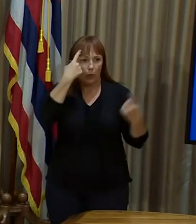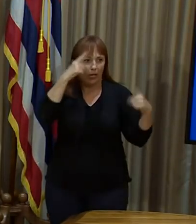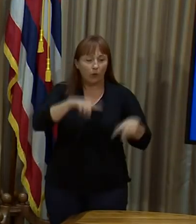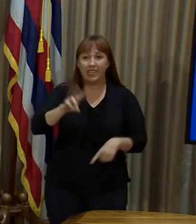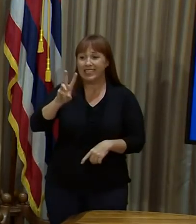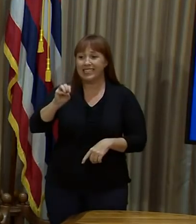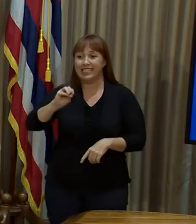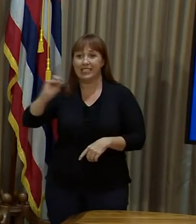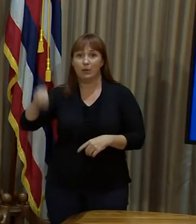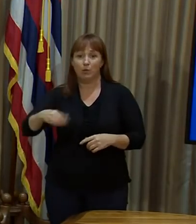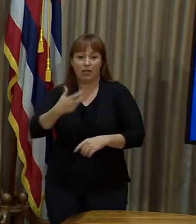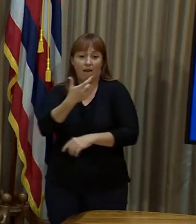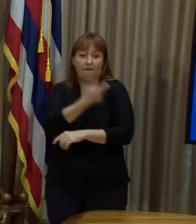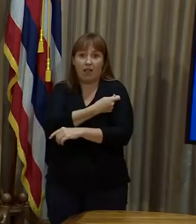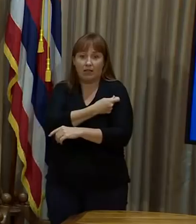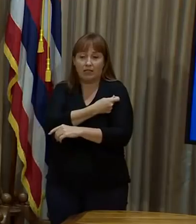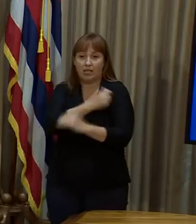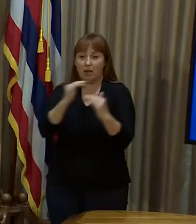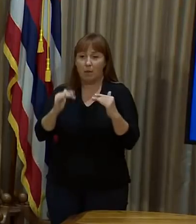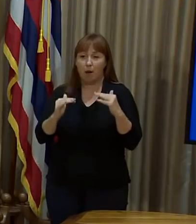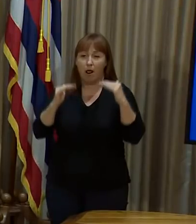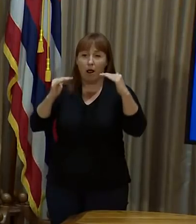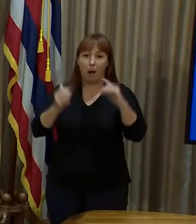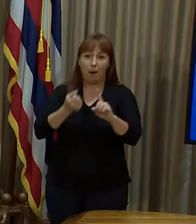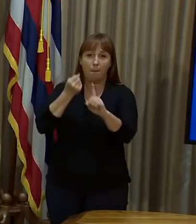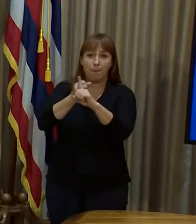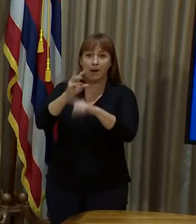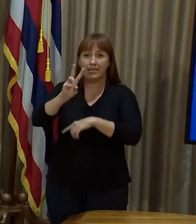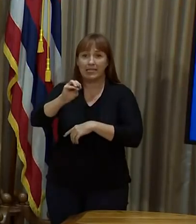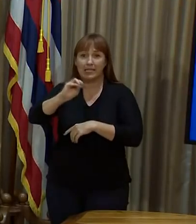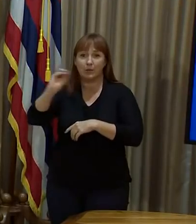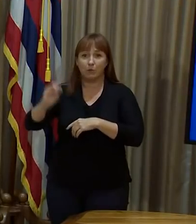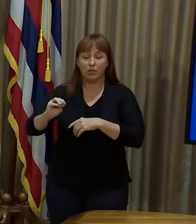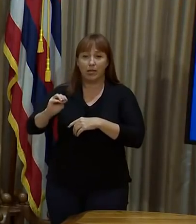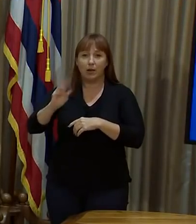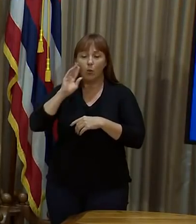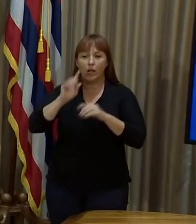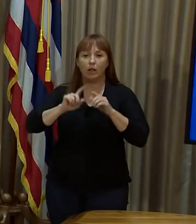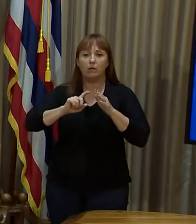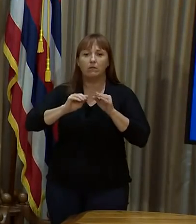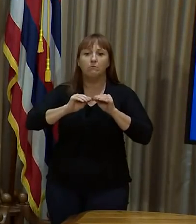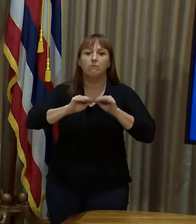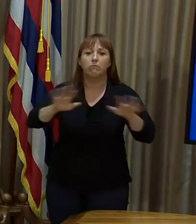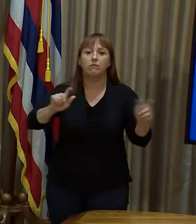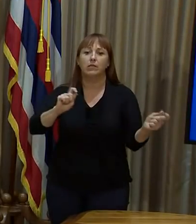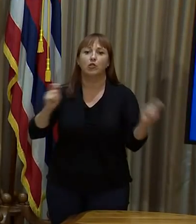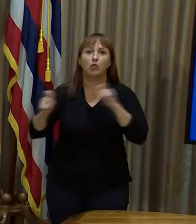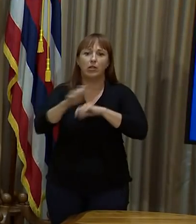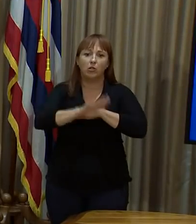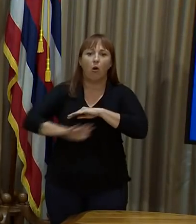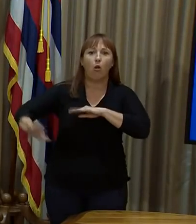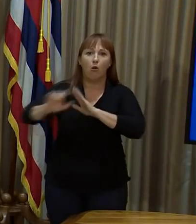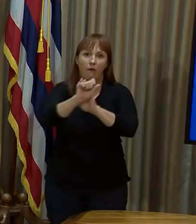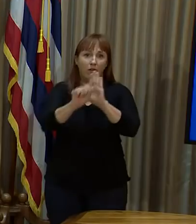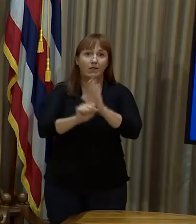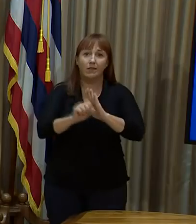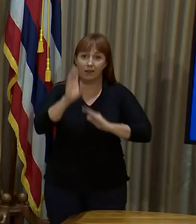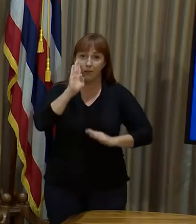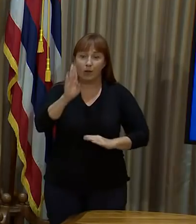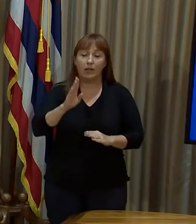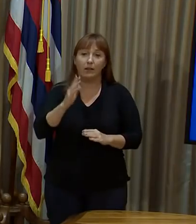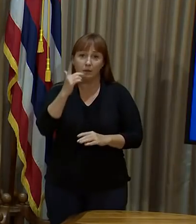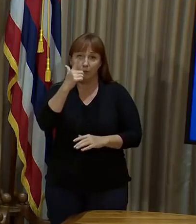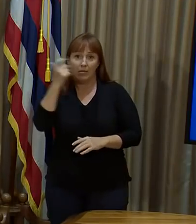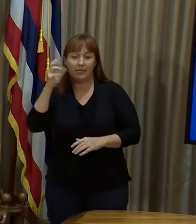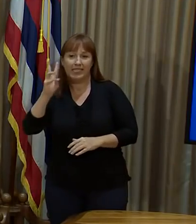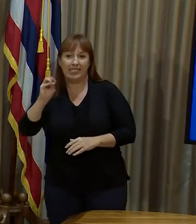60% would require changes across our state in every county, we wanted to set